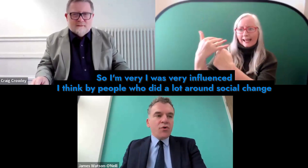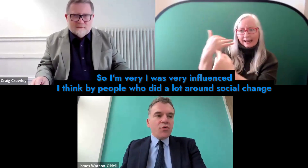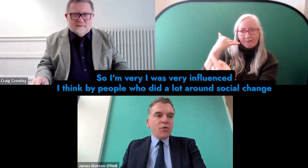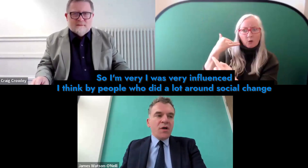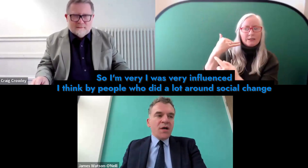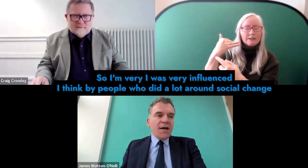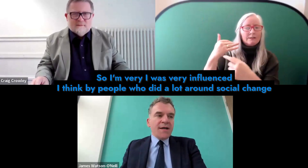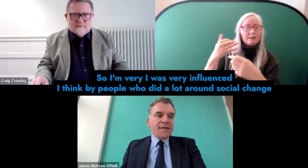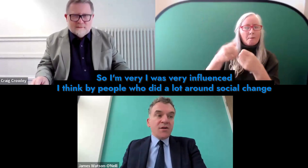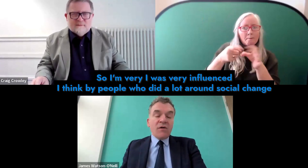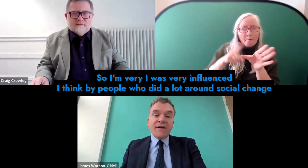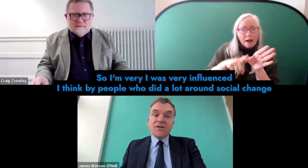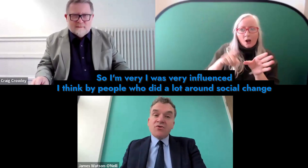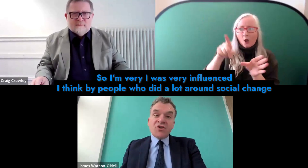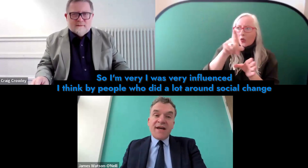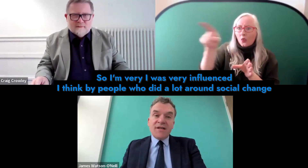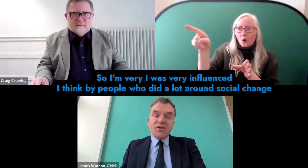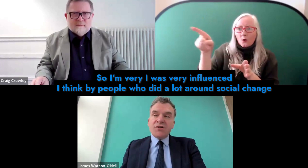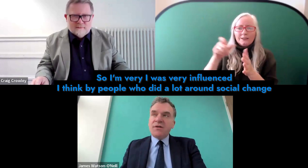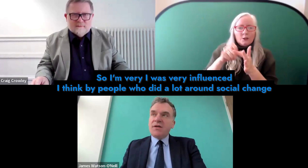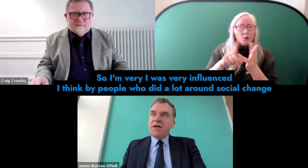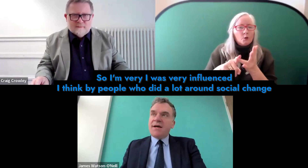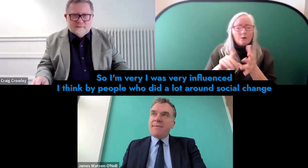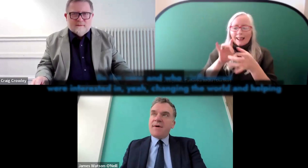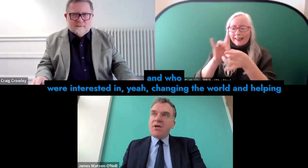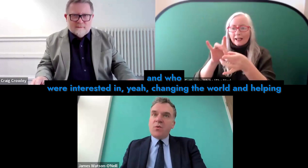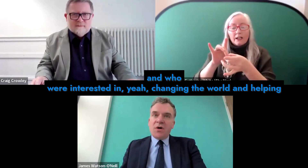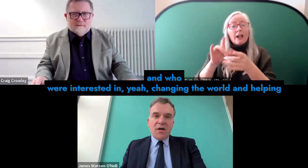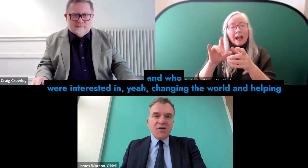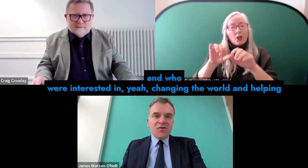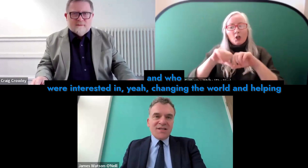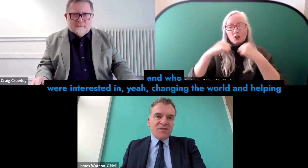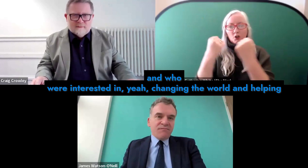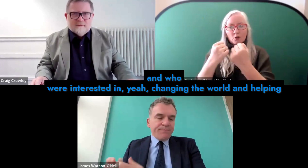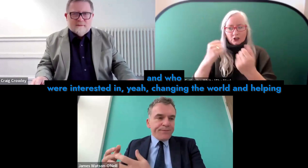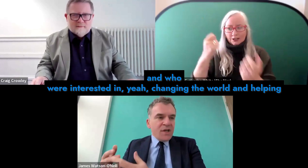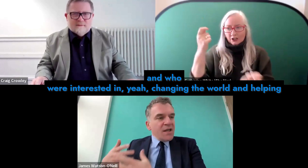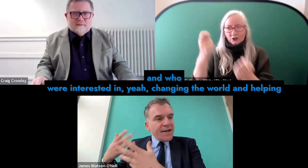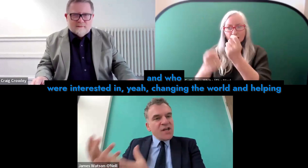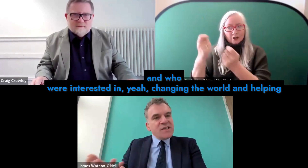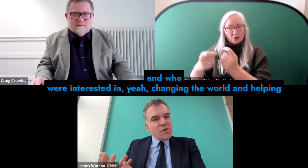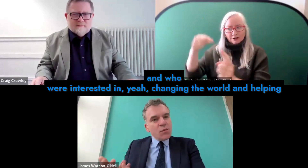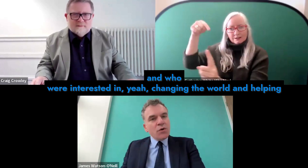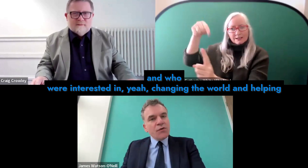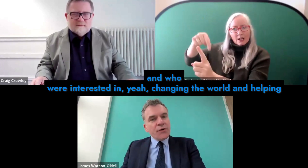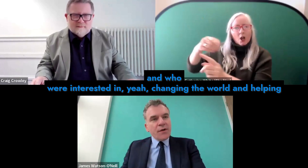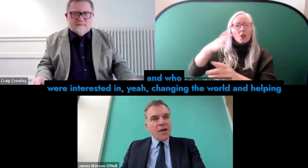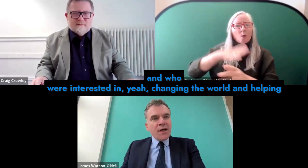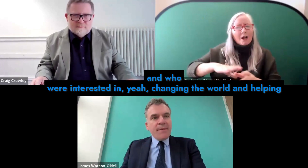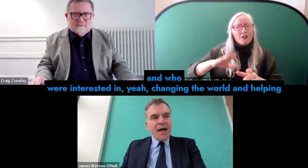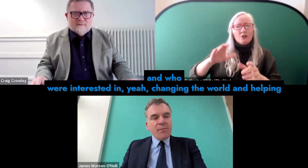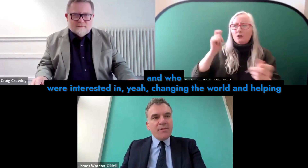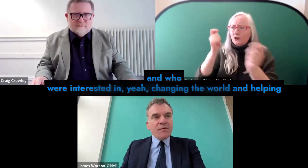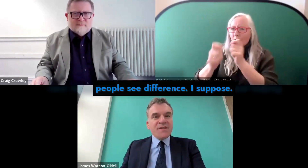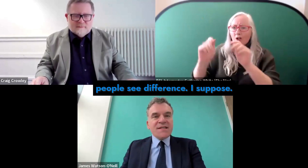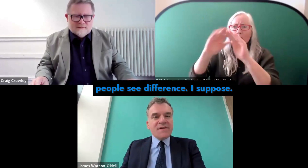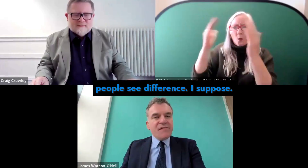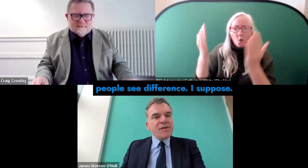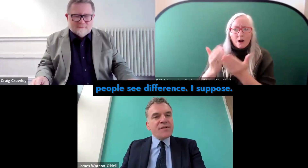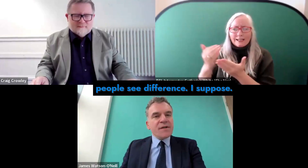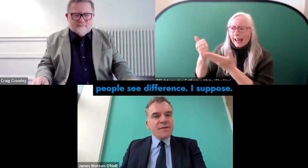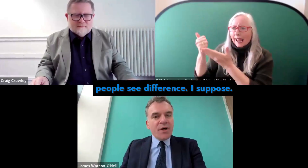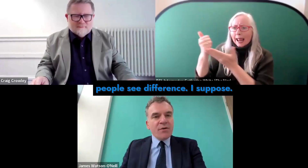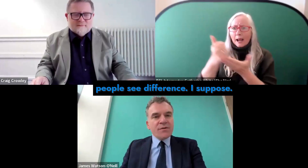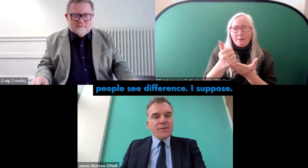by people who did a lot around social change and who were interested in, yeah, changing the world and helping people